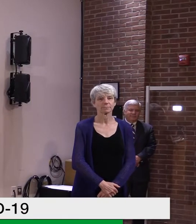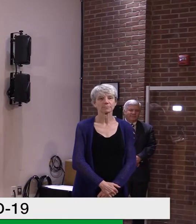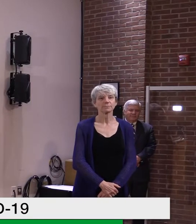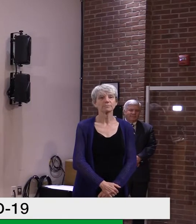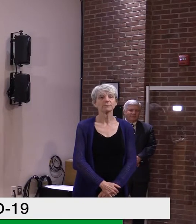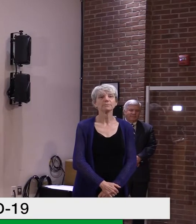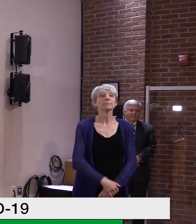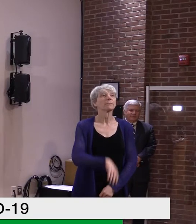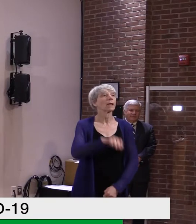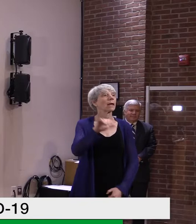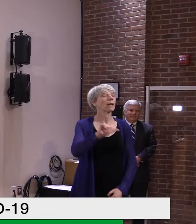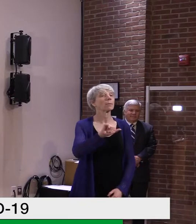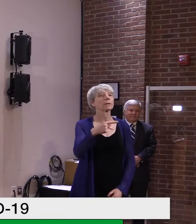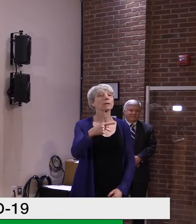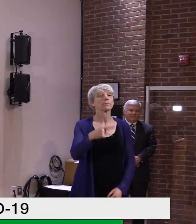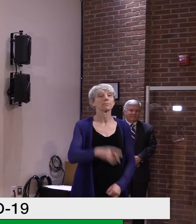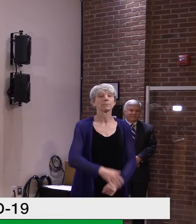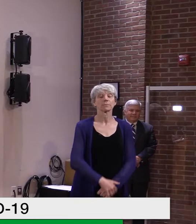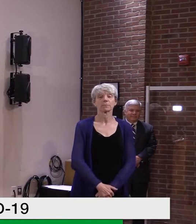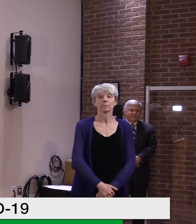Wilson Ring, Associated Press.